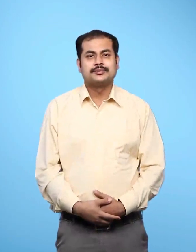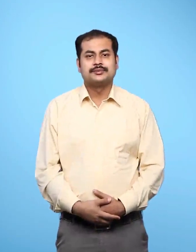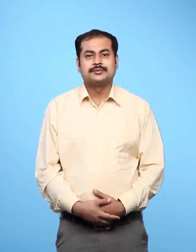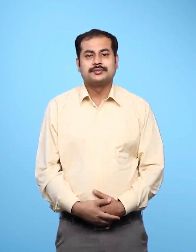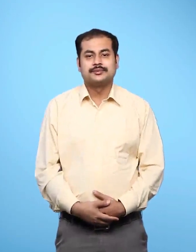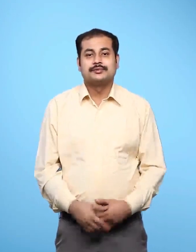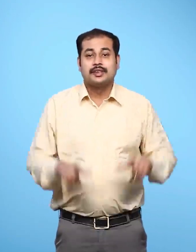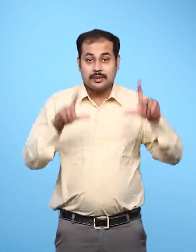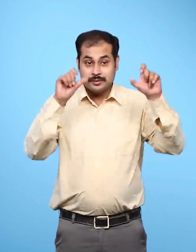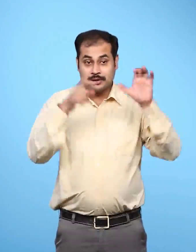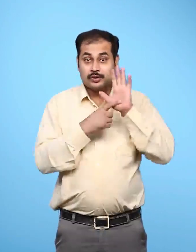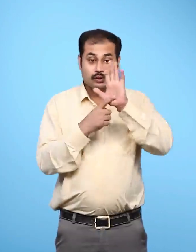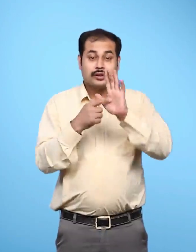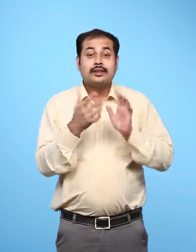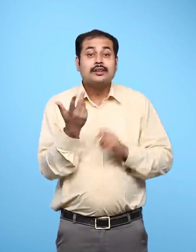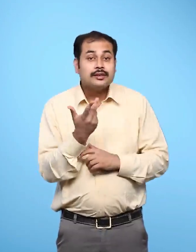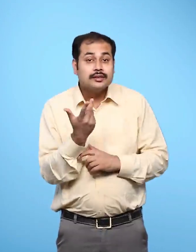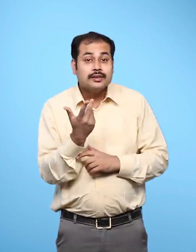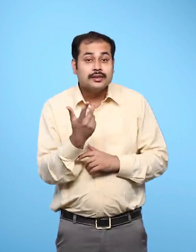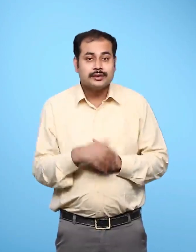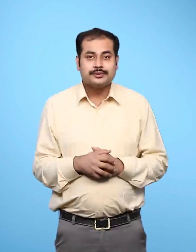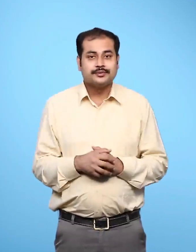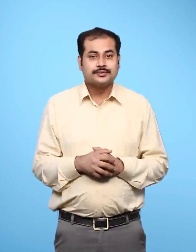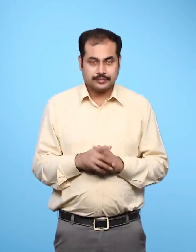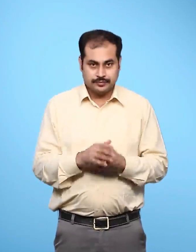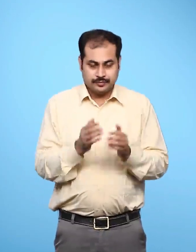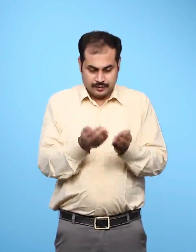The picture shows a Matka with little water.